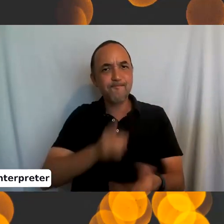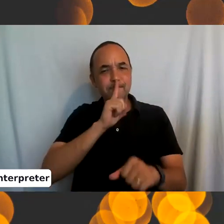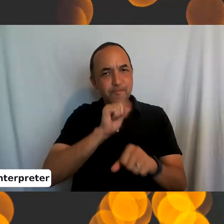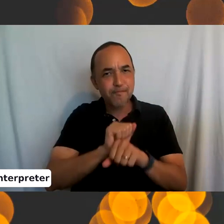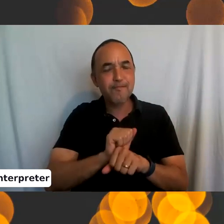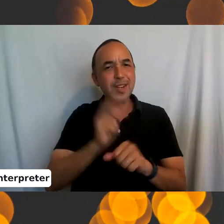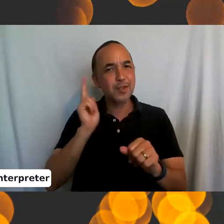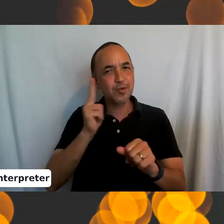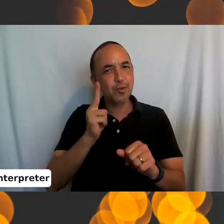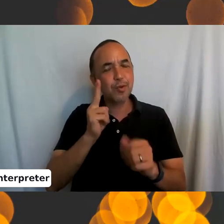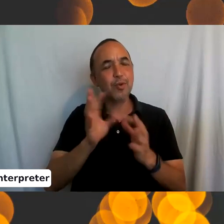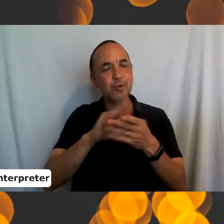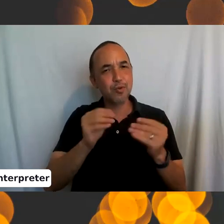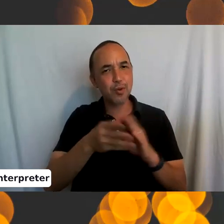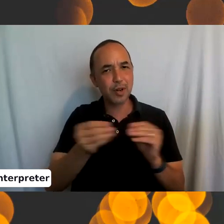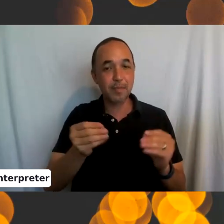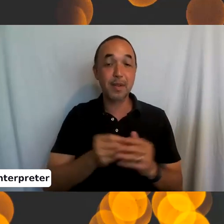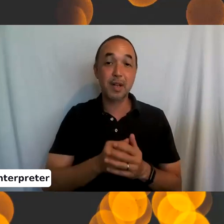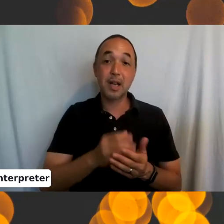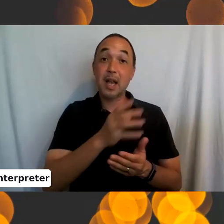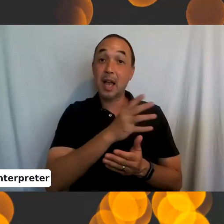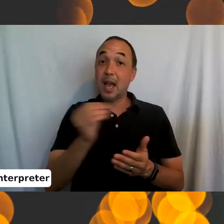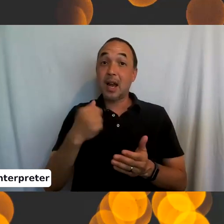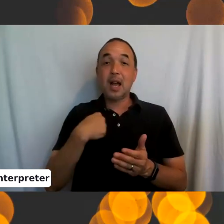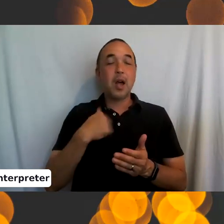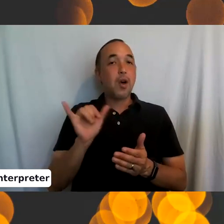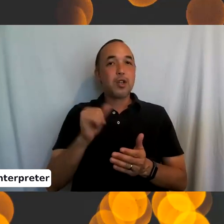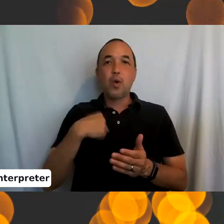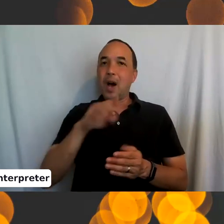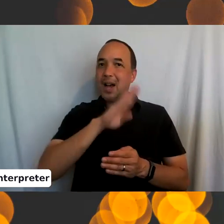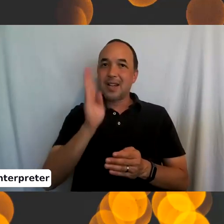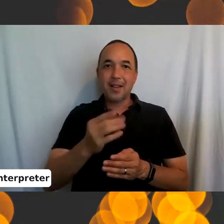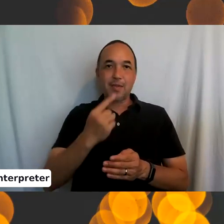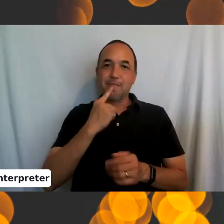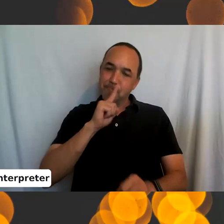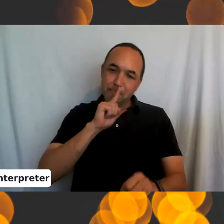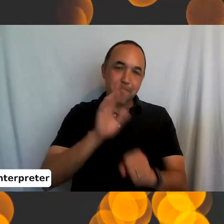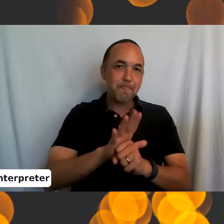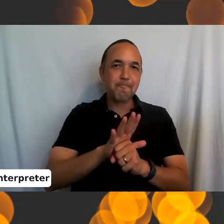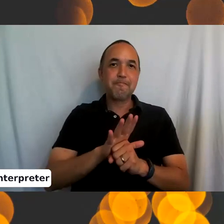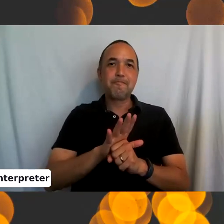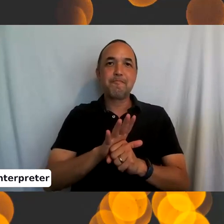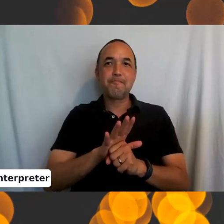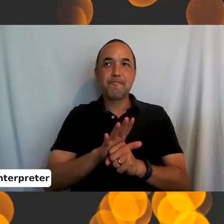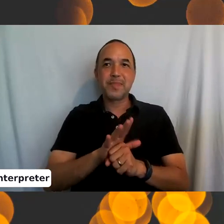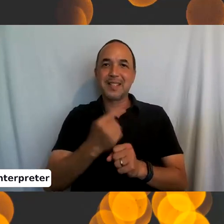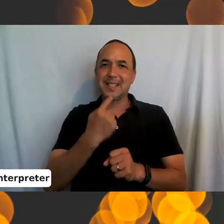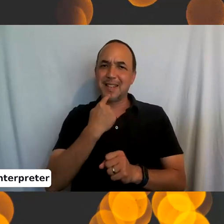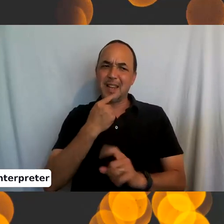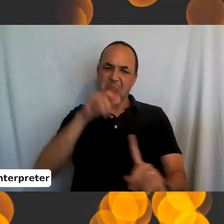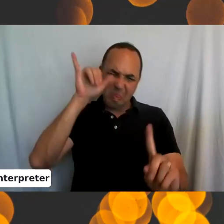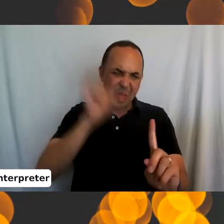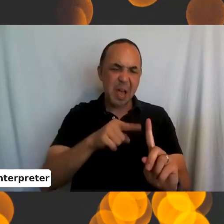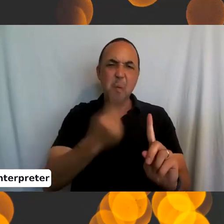never do is I will never speak in absolutes. I'm never going to tell you what a ghost is, because I don't know what a ghost is. I have a lot